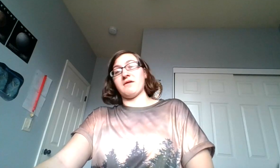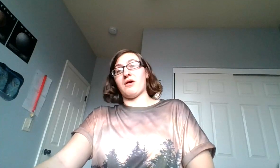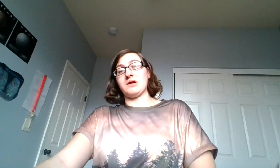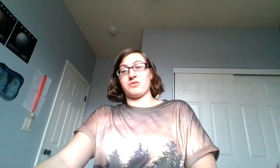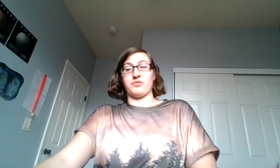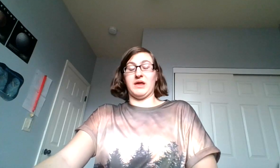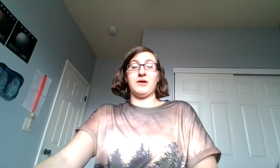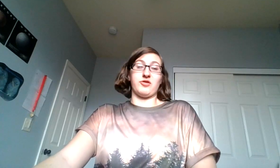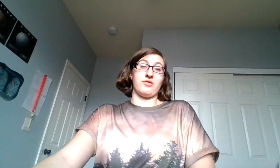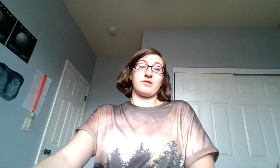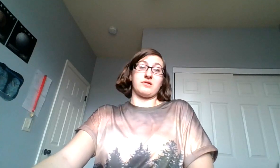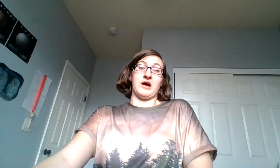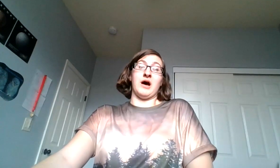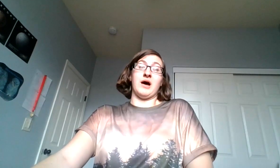your dreams or your job.